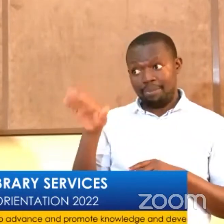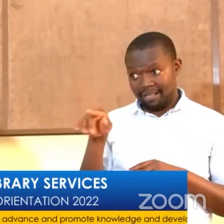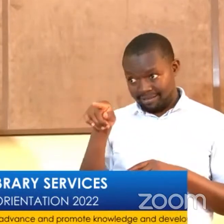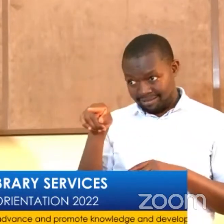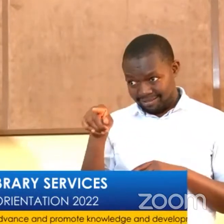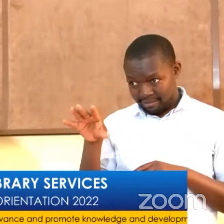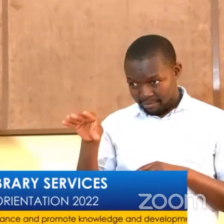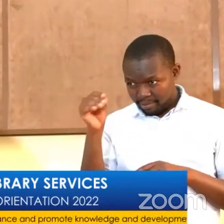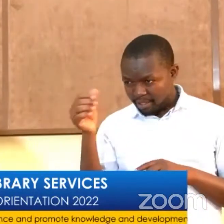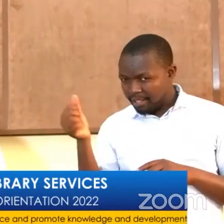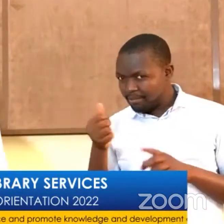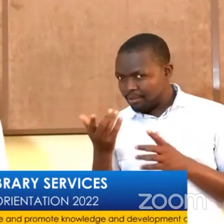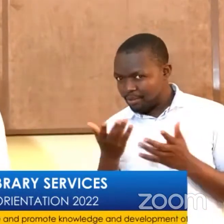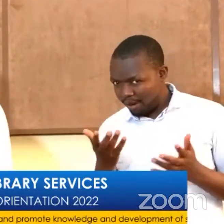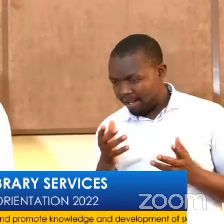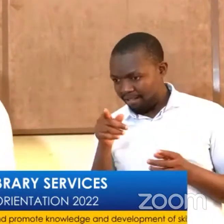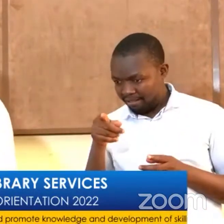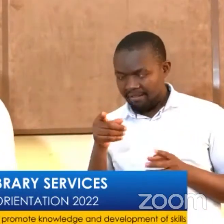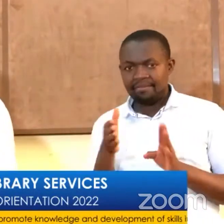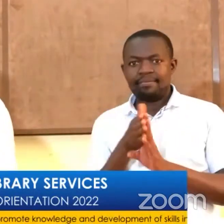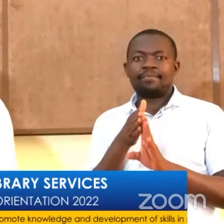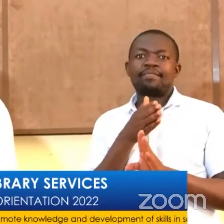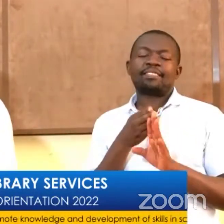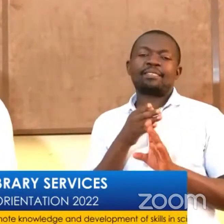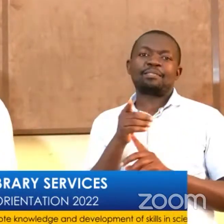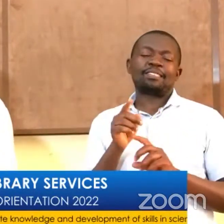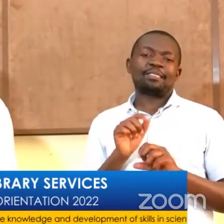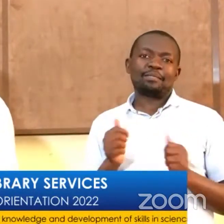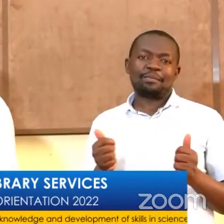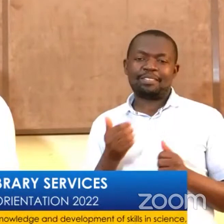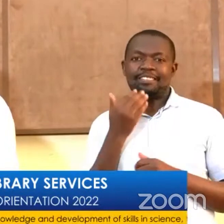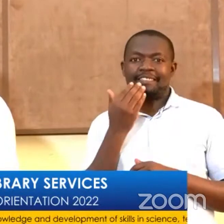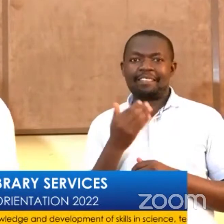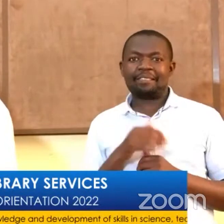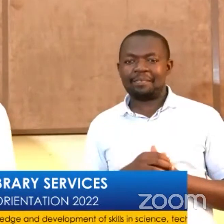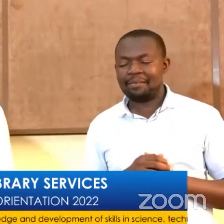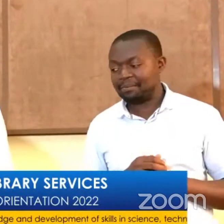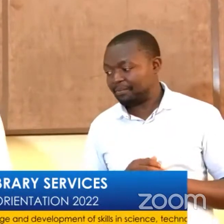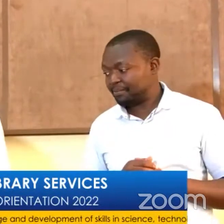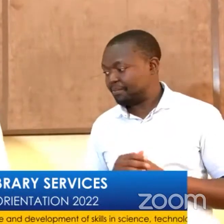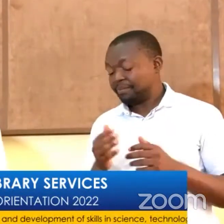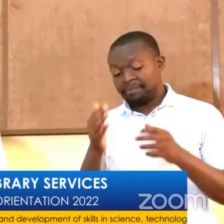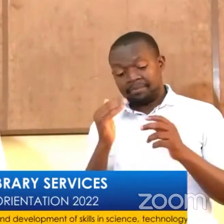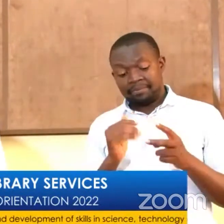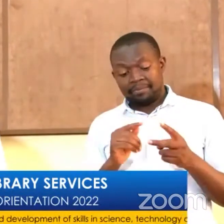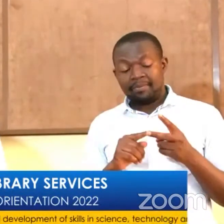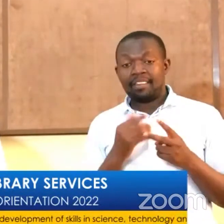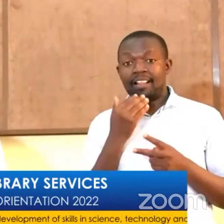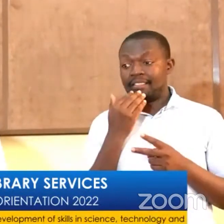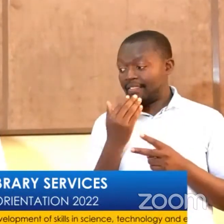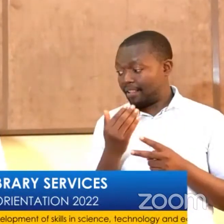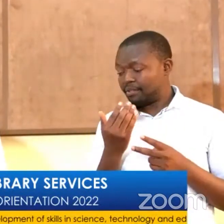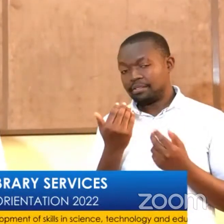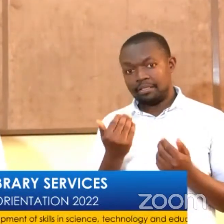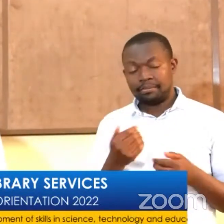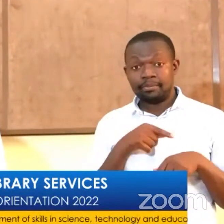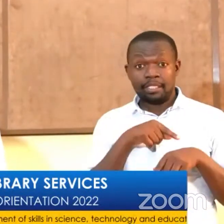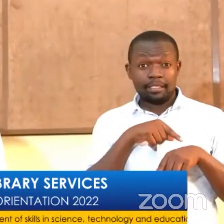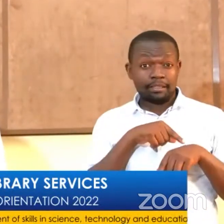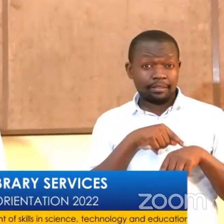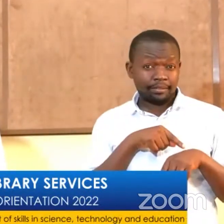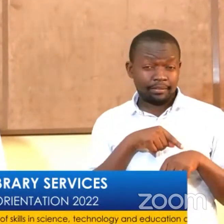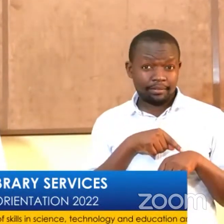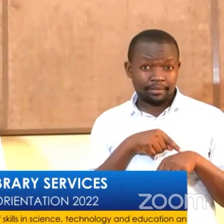you will be guided appropriately. Thank you. Thanks. Now, when I